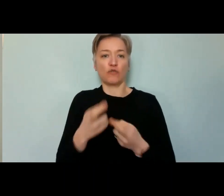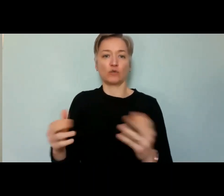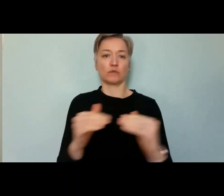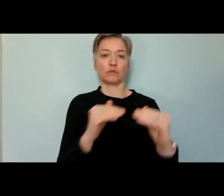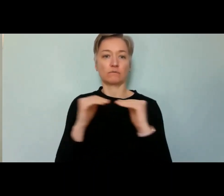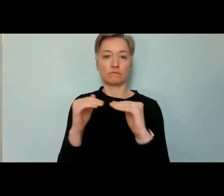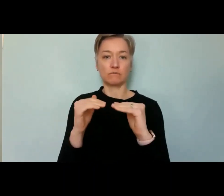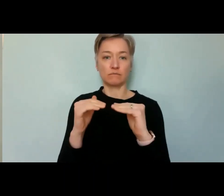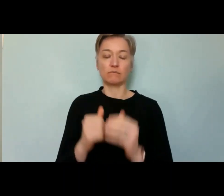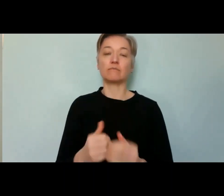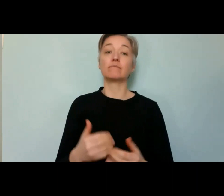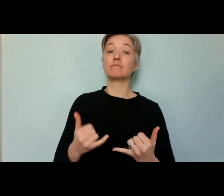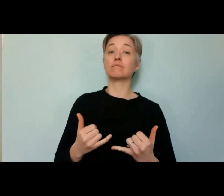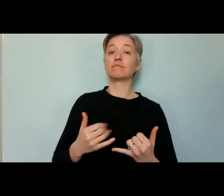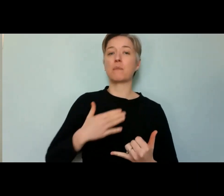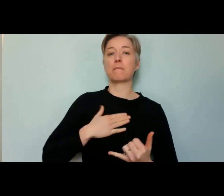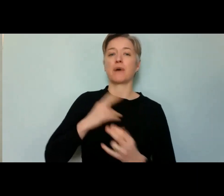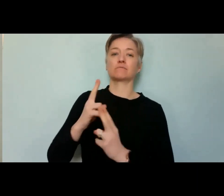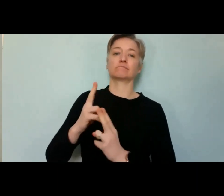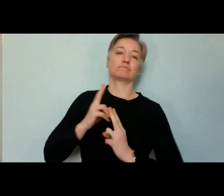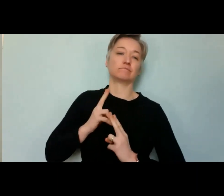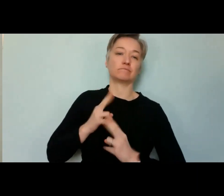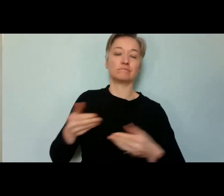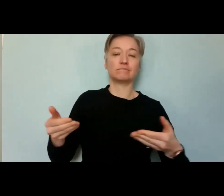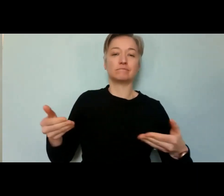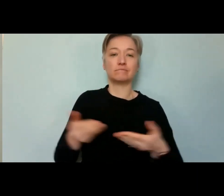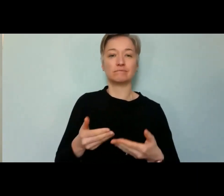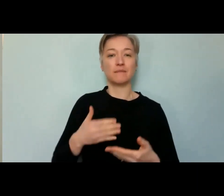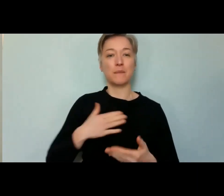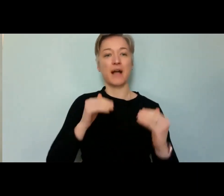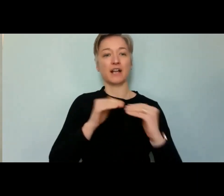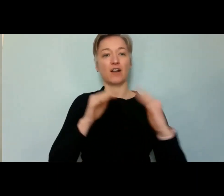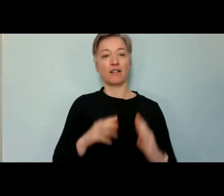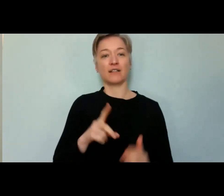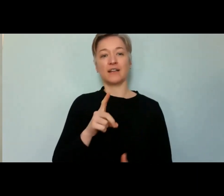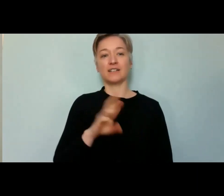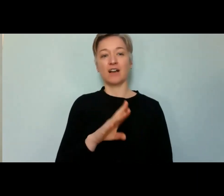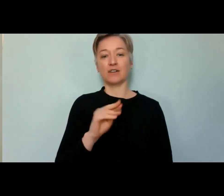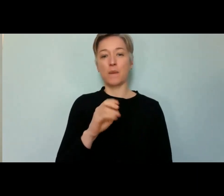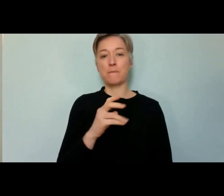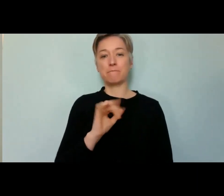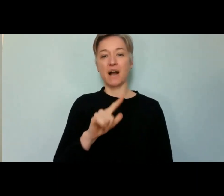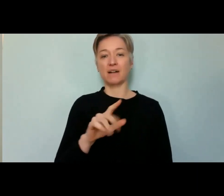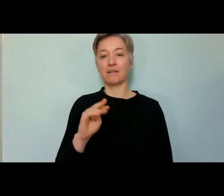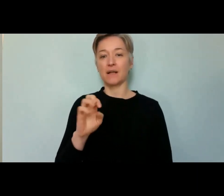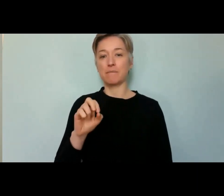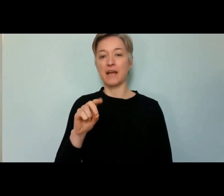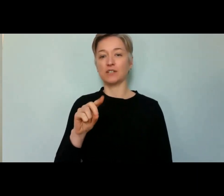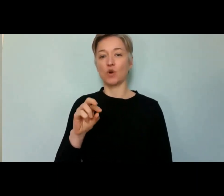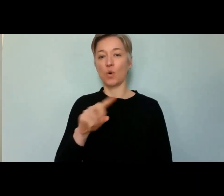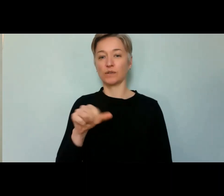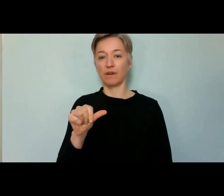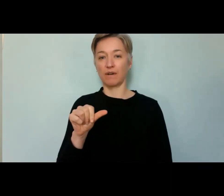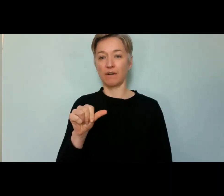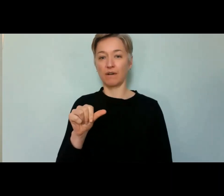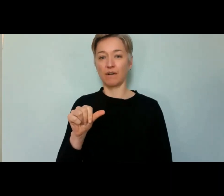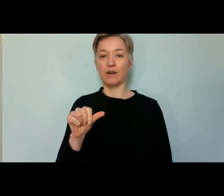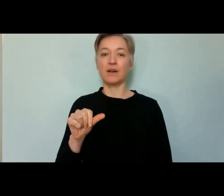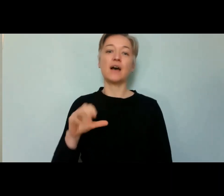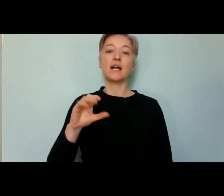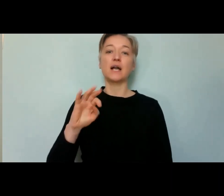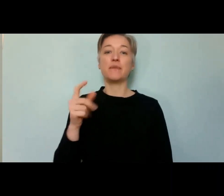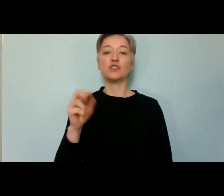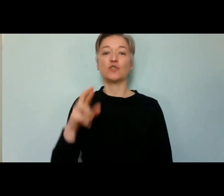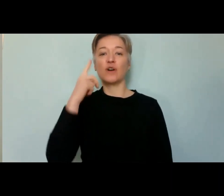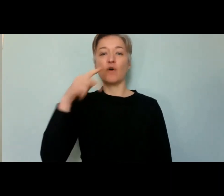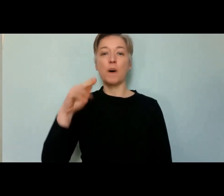it is my privilege to introduce my colleague, Dr. Michael Mendoza, the Commissioner of Public Health for